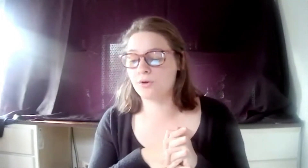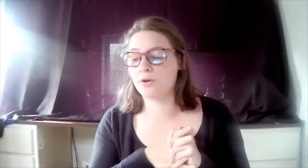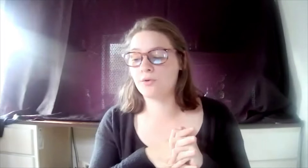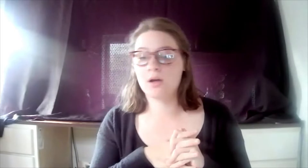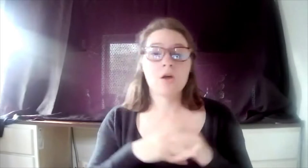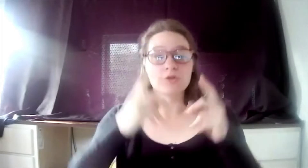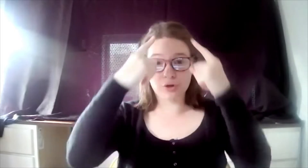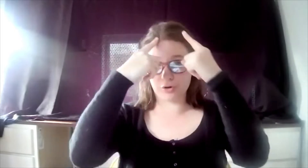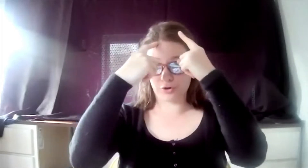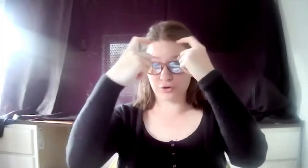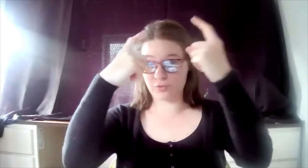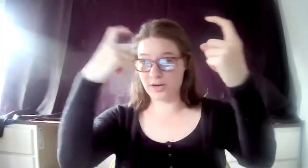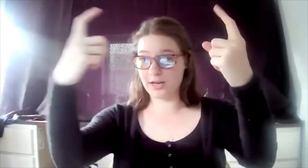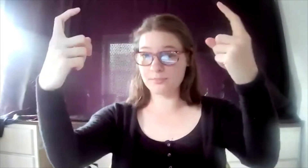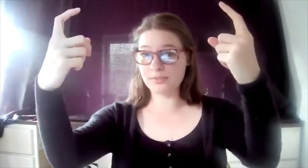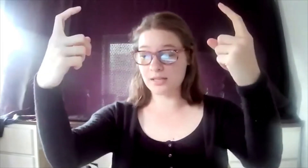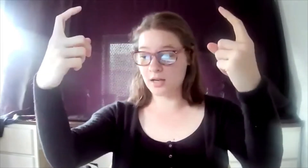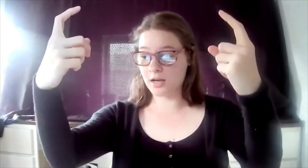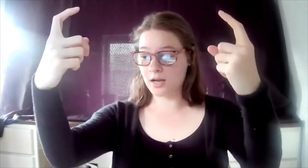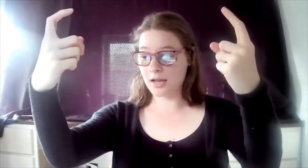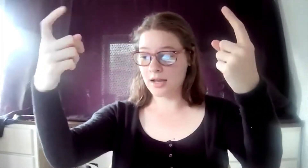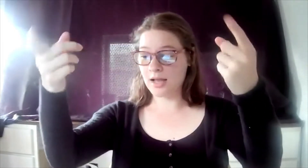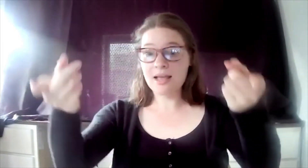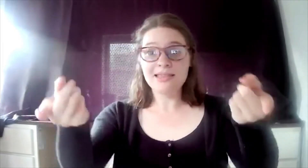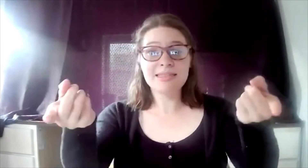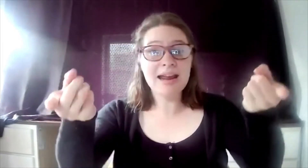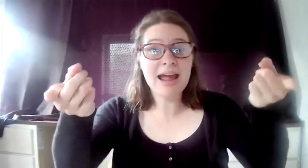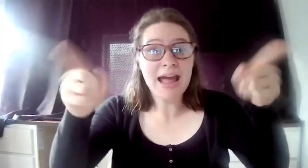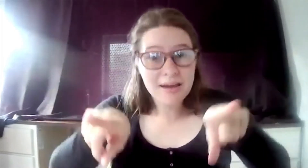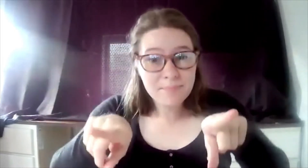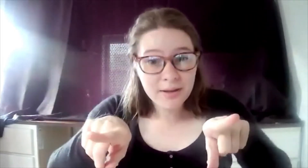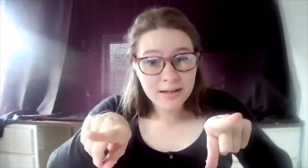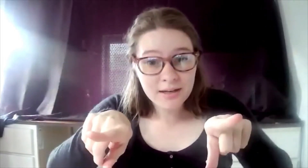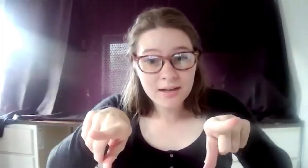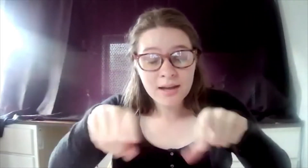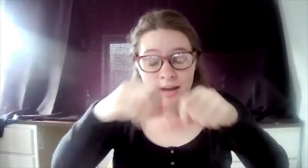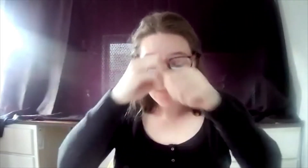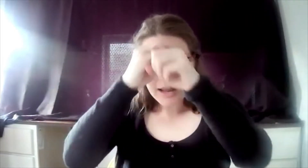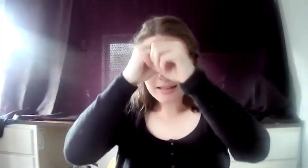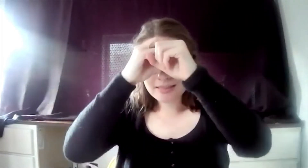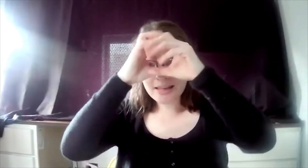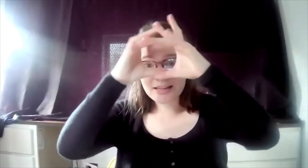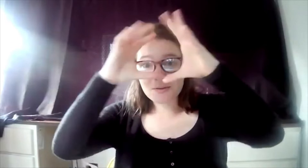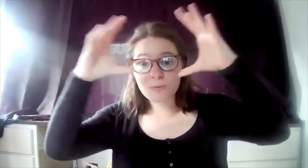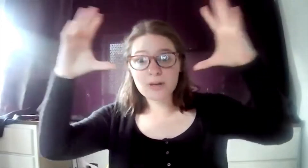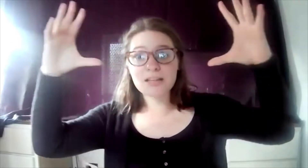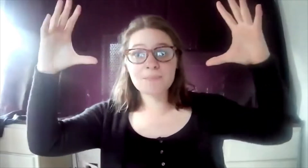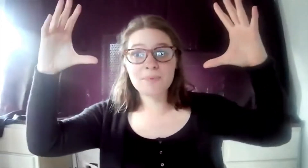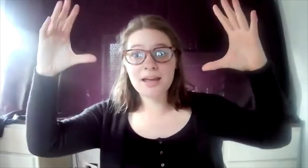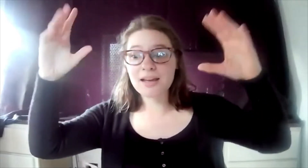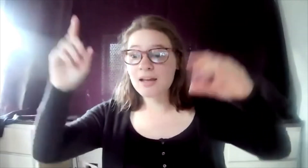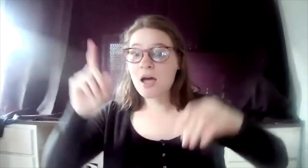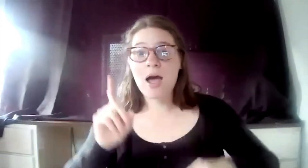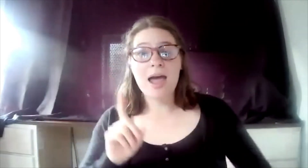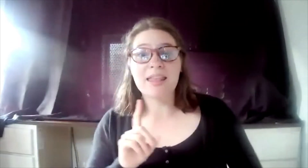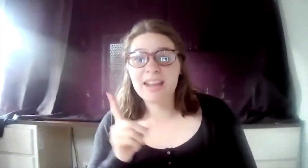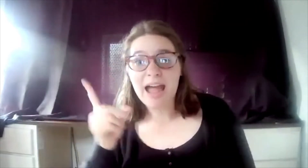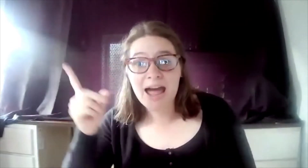true. So your dreams, they happen, and they get really big, and they